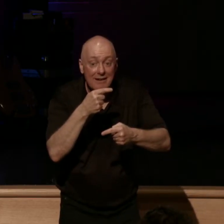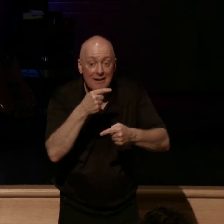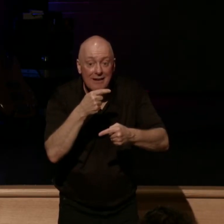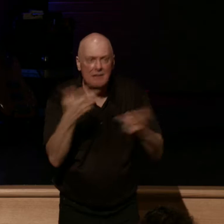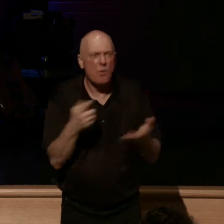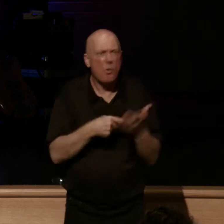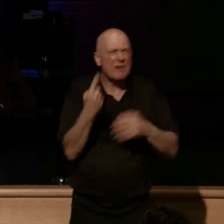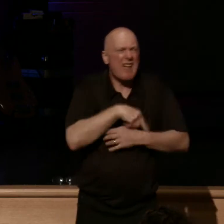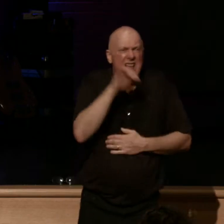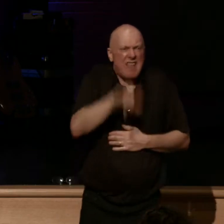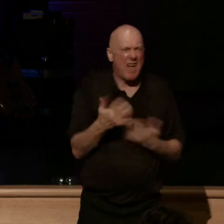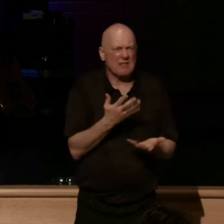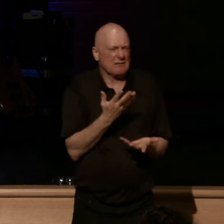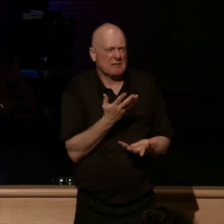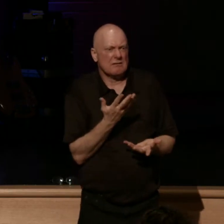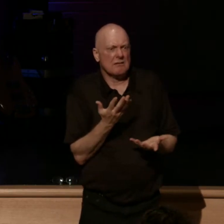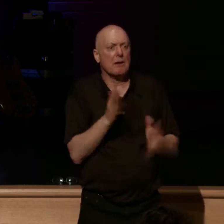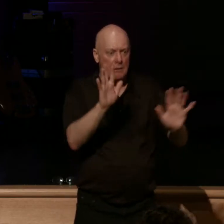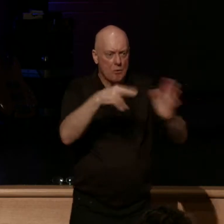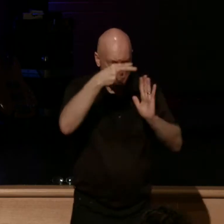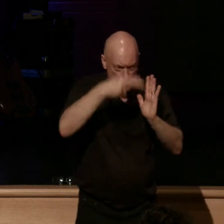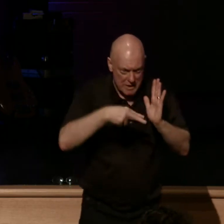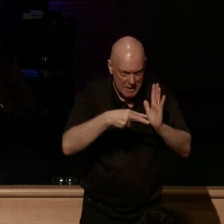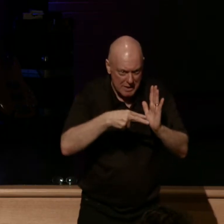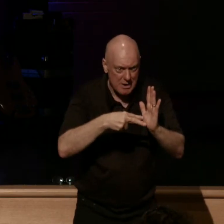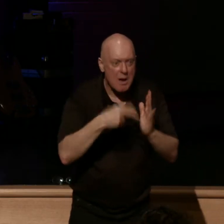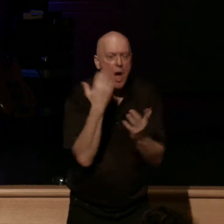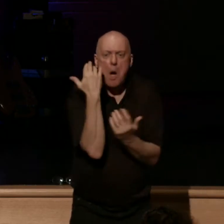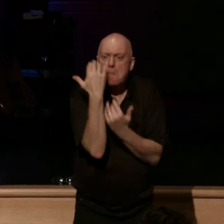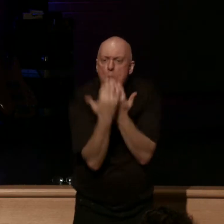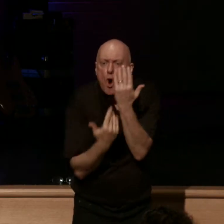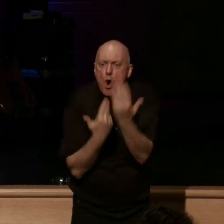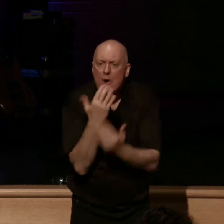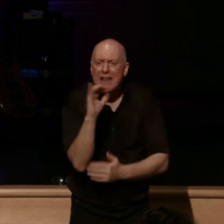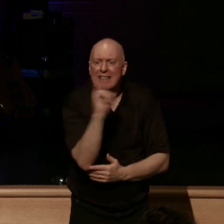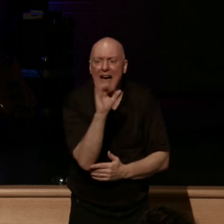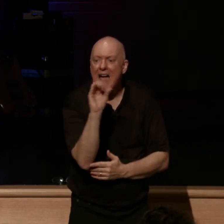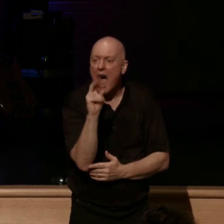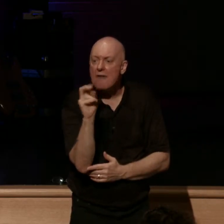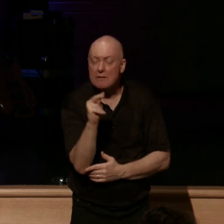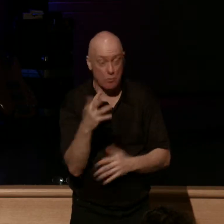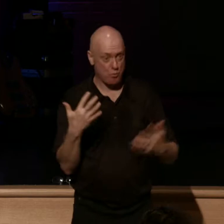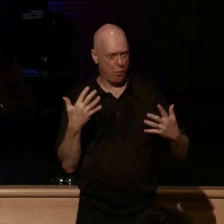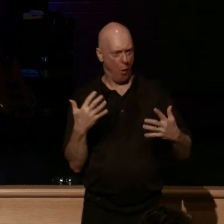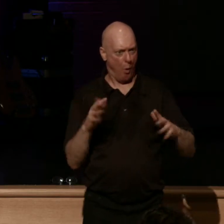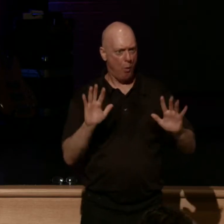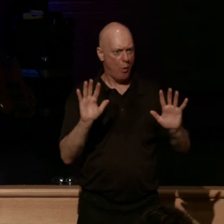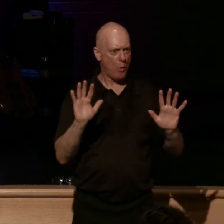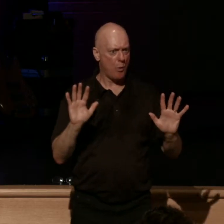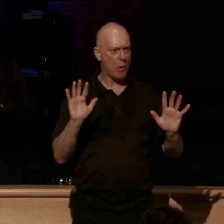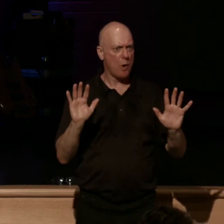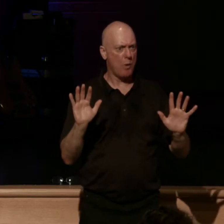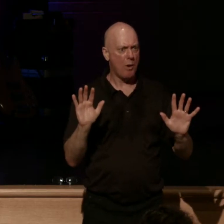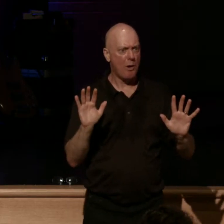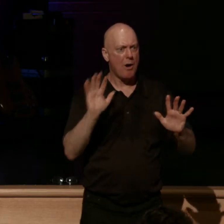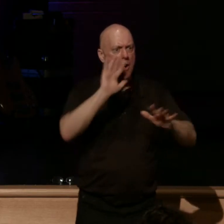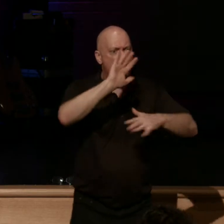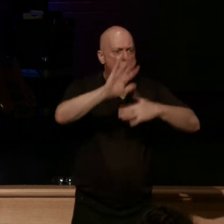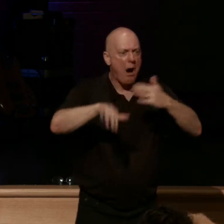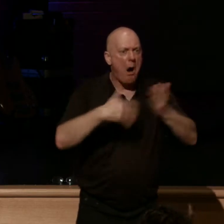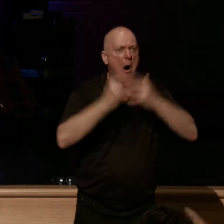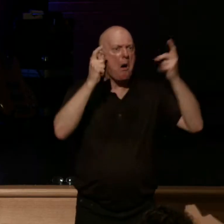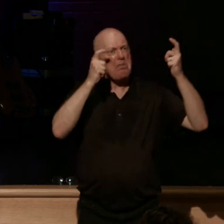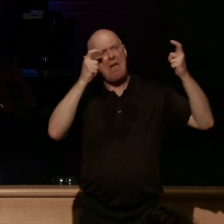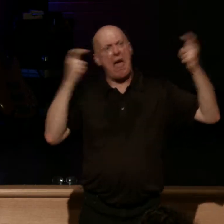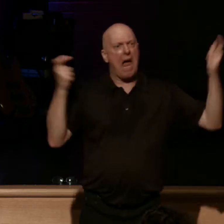You say, what day is this? Well, read. Burning like an oven. Whoa. When all the arrogant